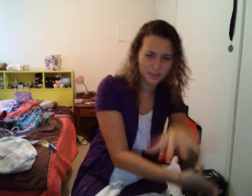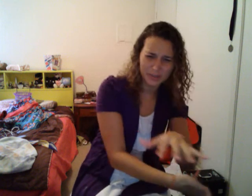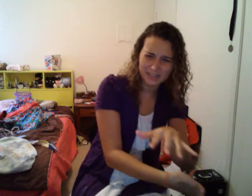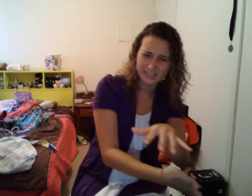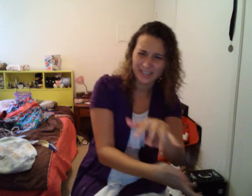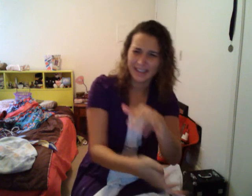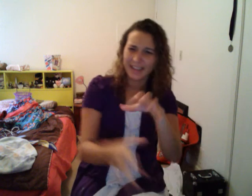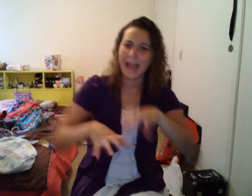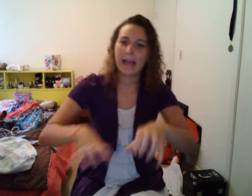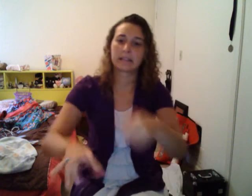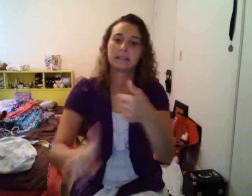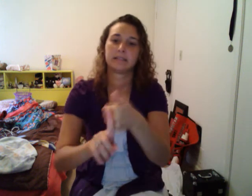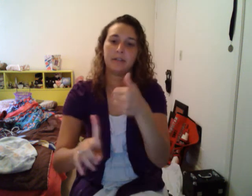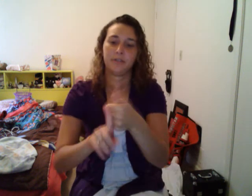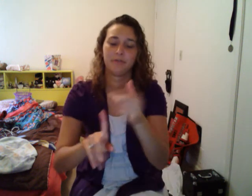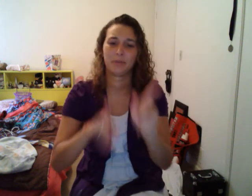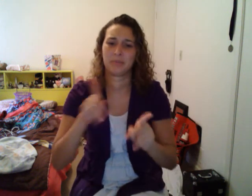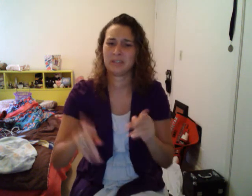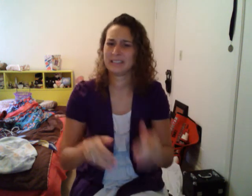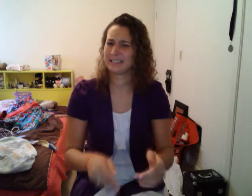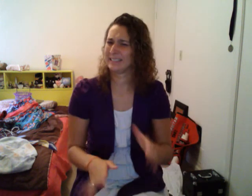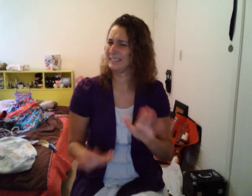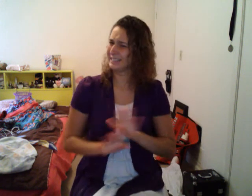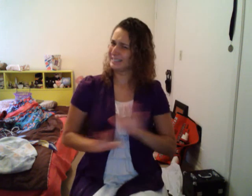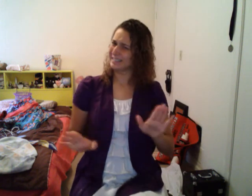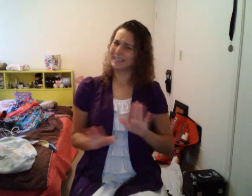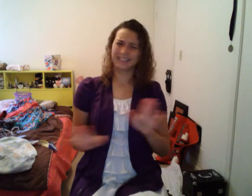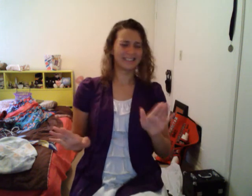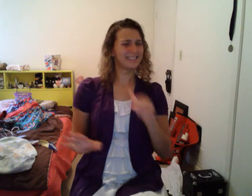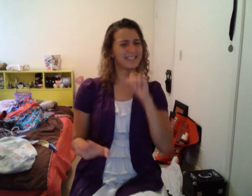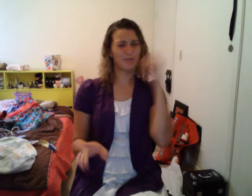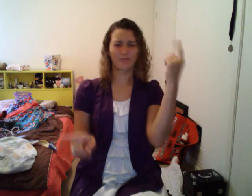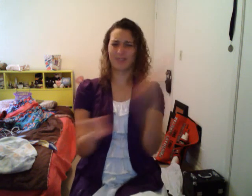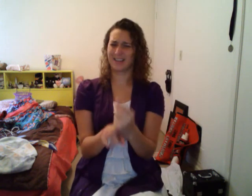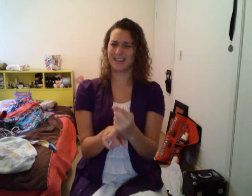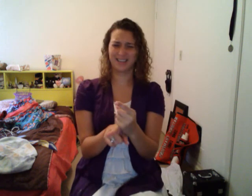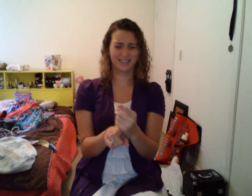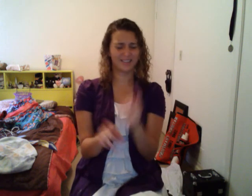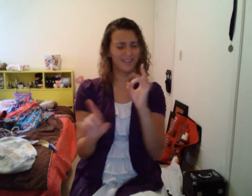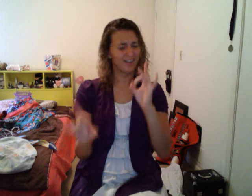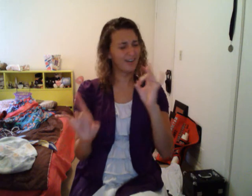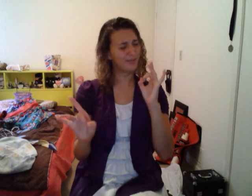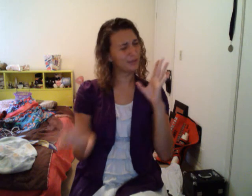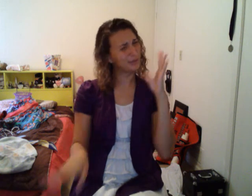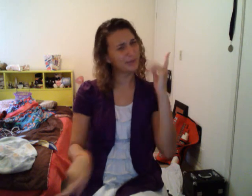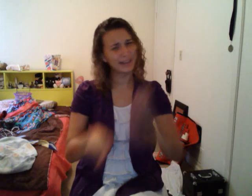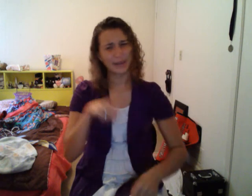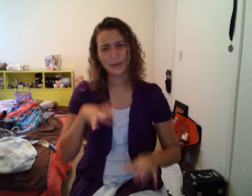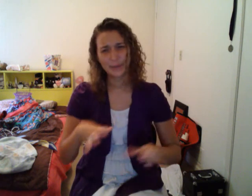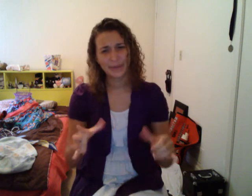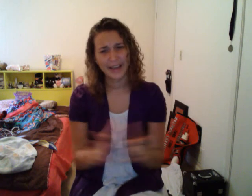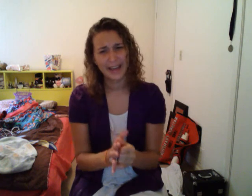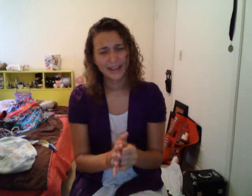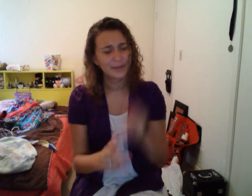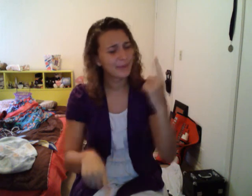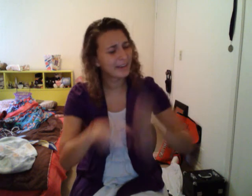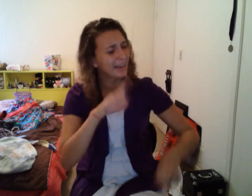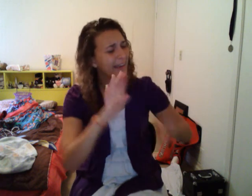reluctant. People thought it was just wrong, categorically wrong, to kill a person,